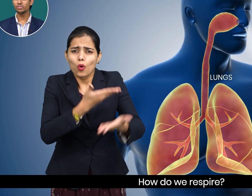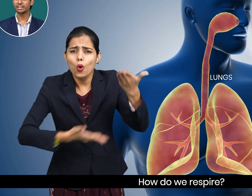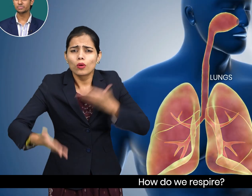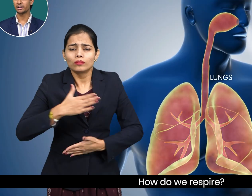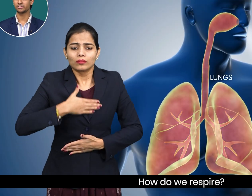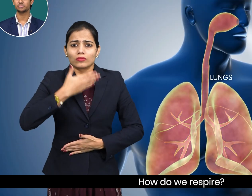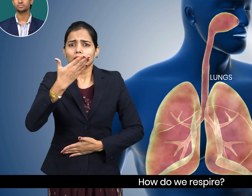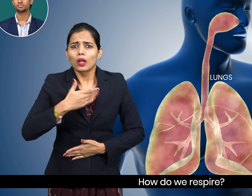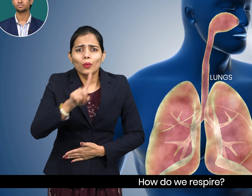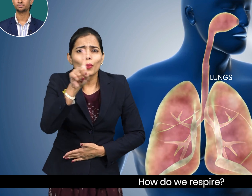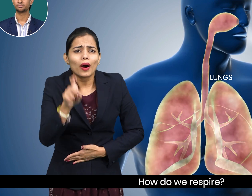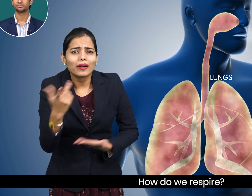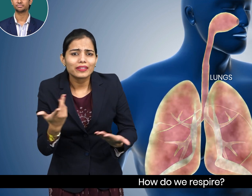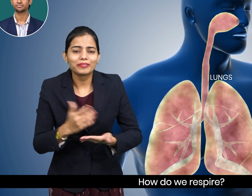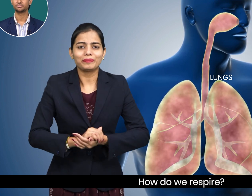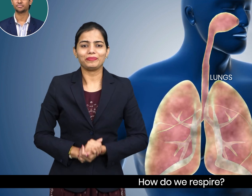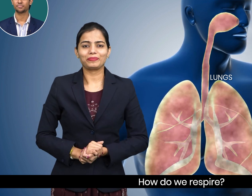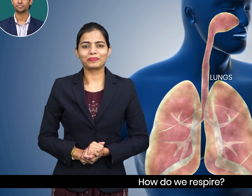How do we respire?